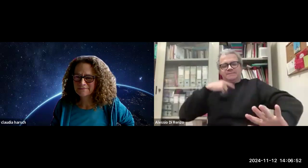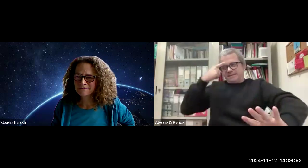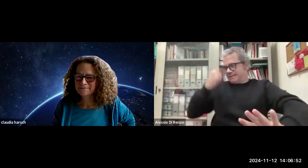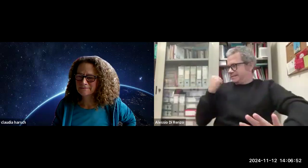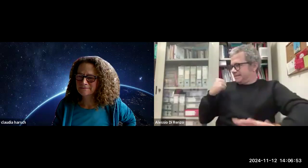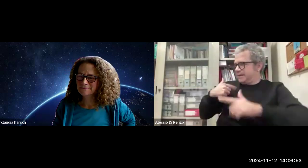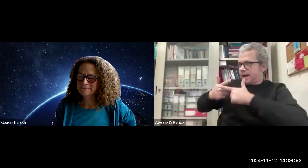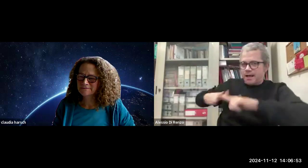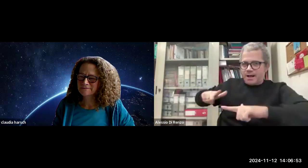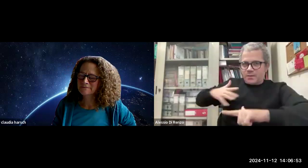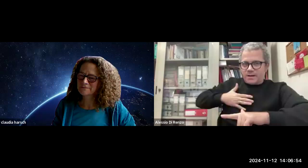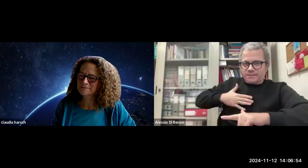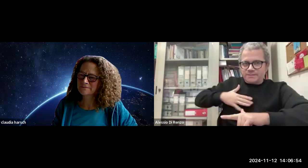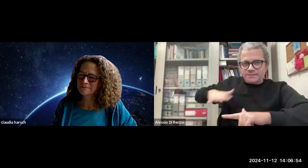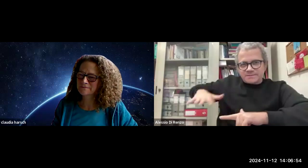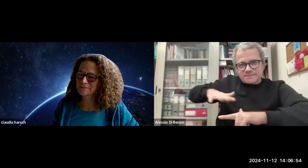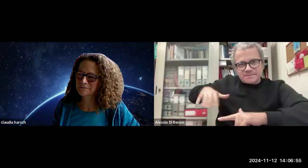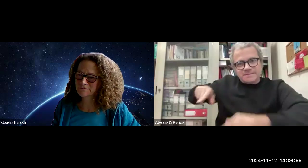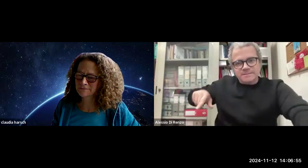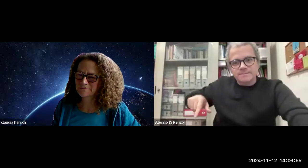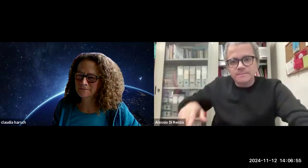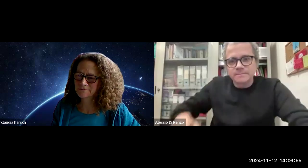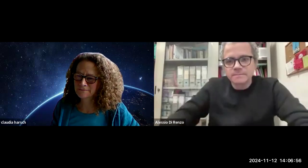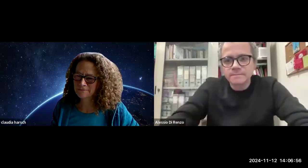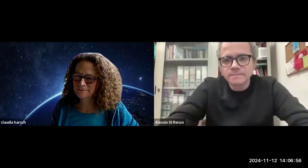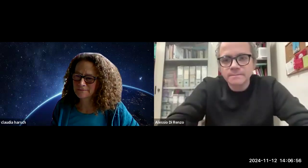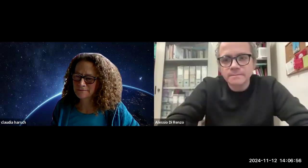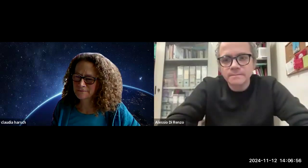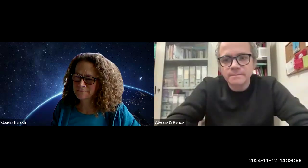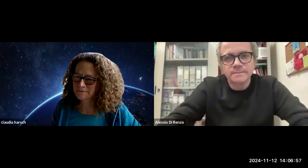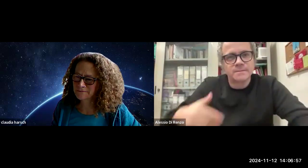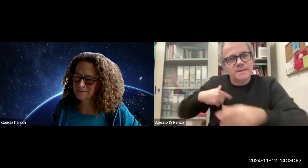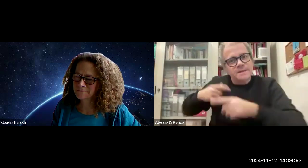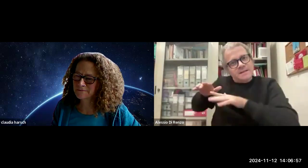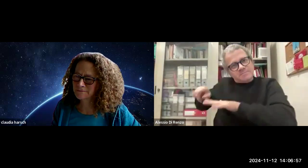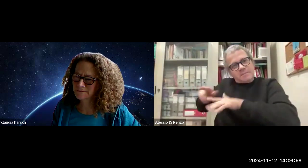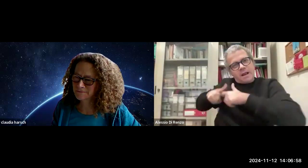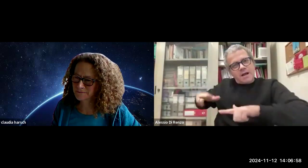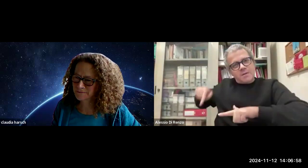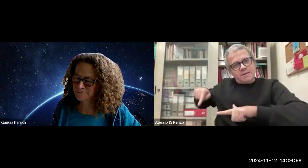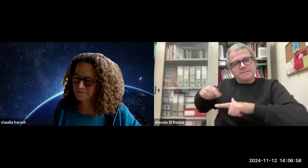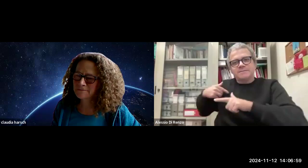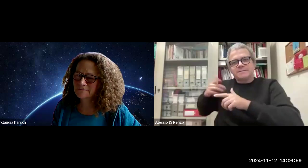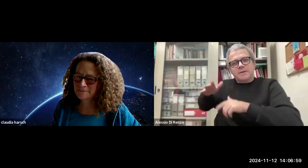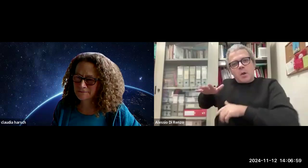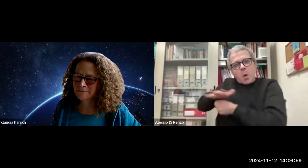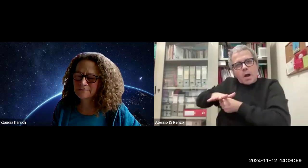And there's models for the CEFR adaptation that I've looked at. We are coming from our language,